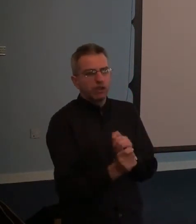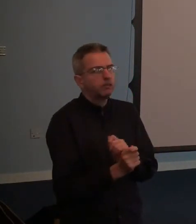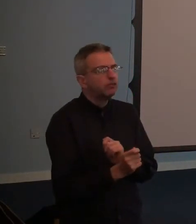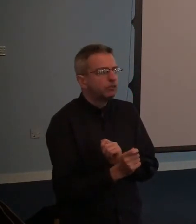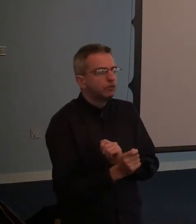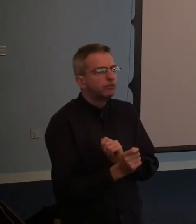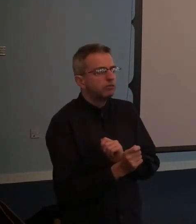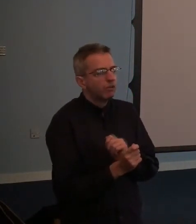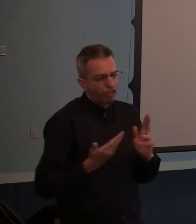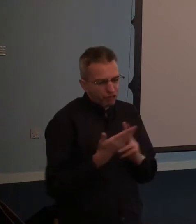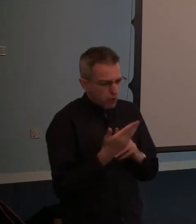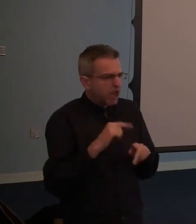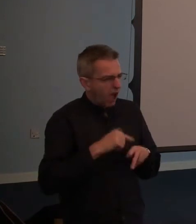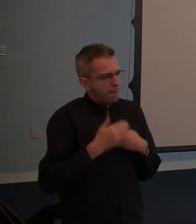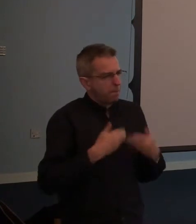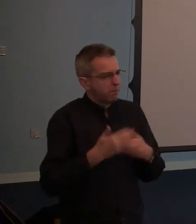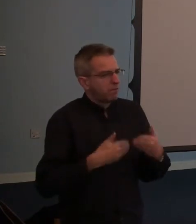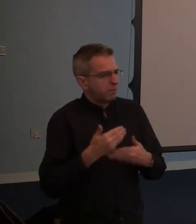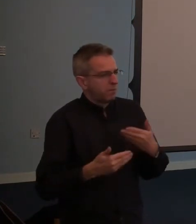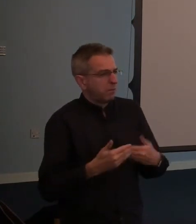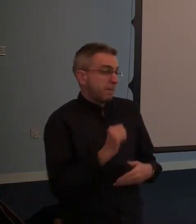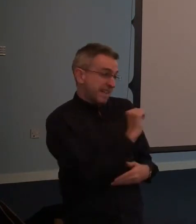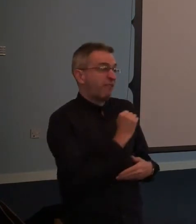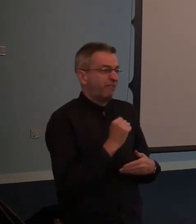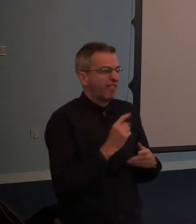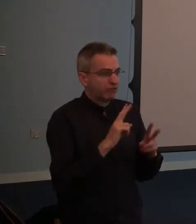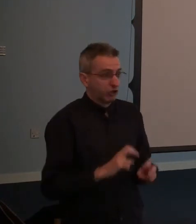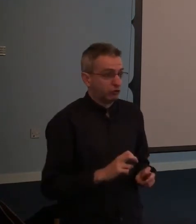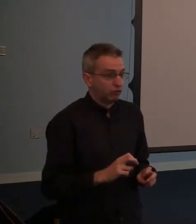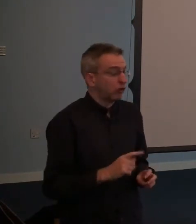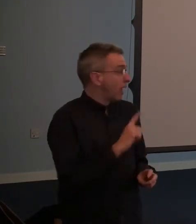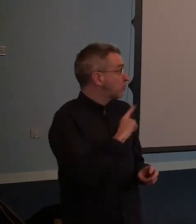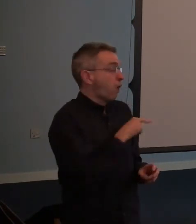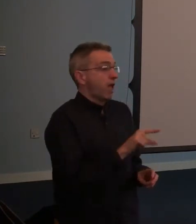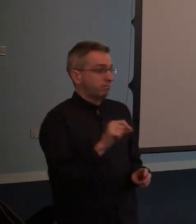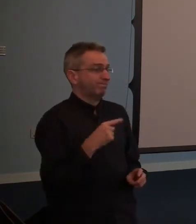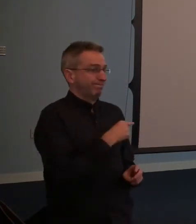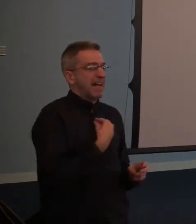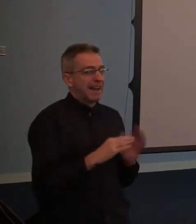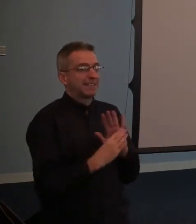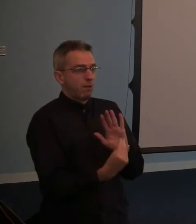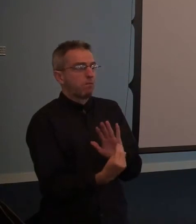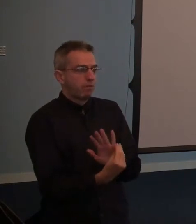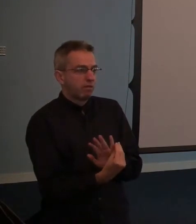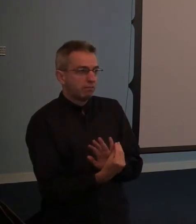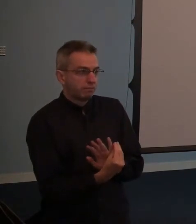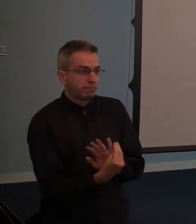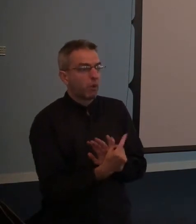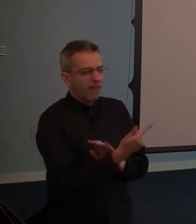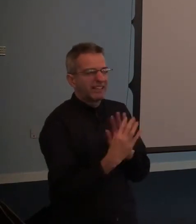He researched attitude change through time. That was his research. So I used his model